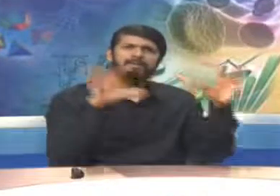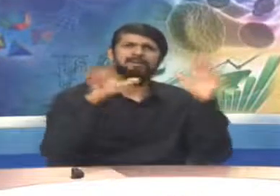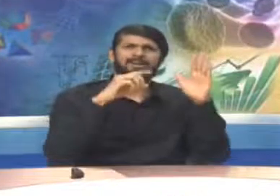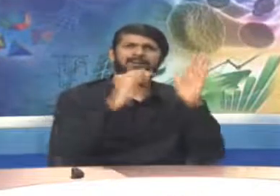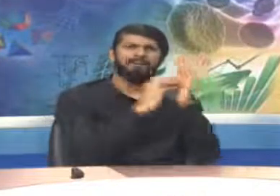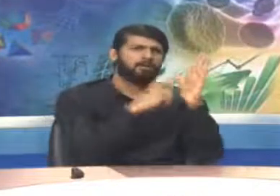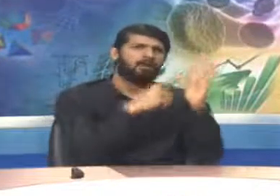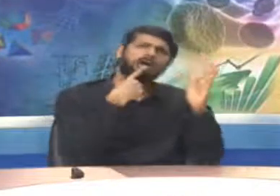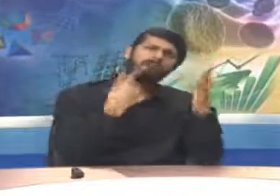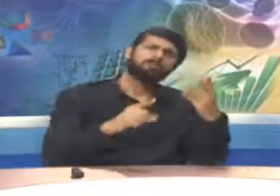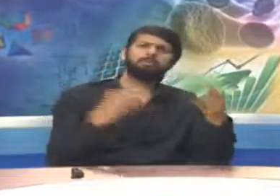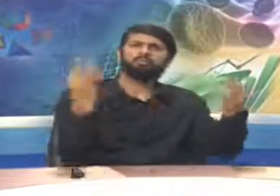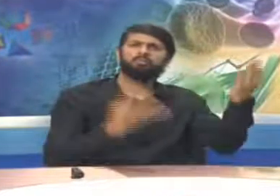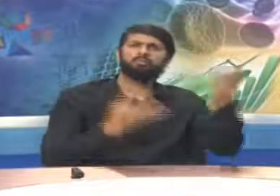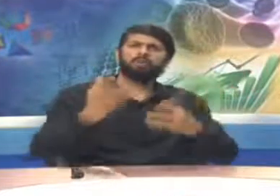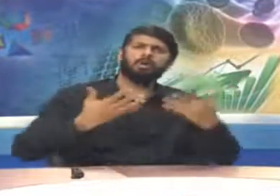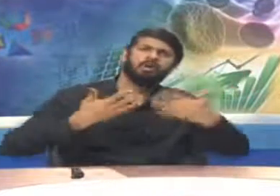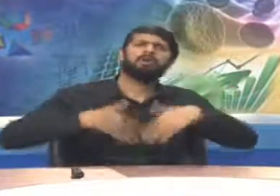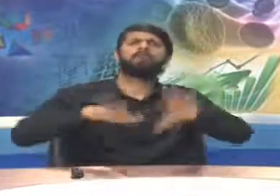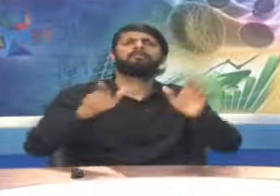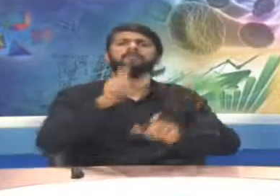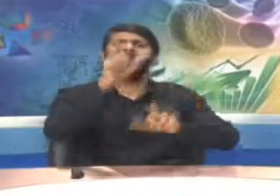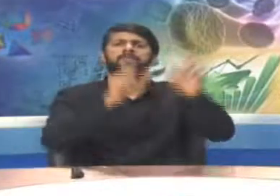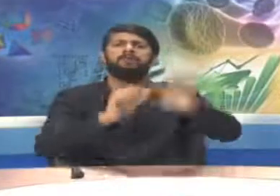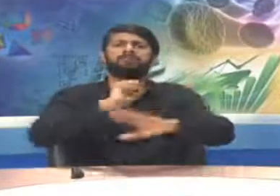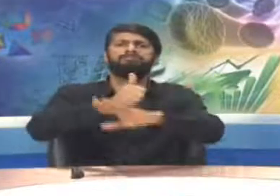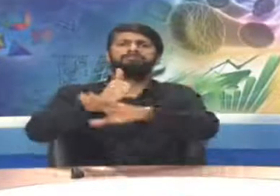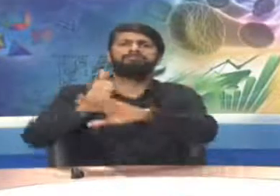through newer method.